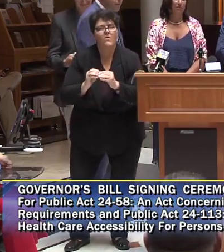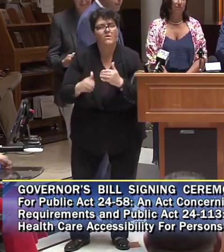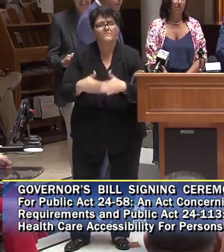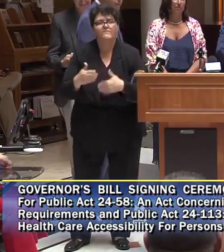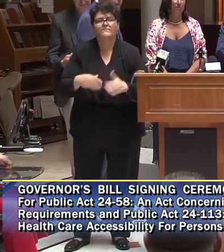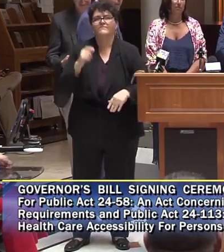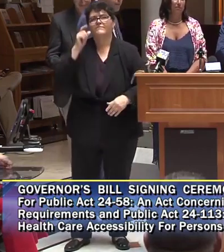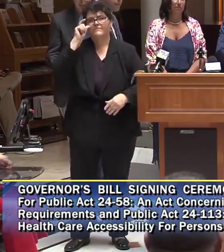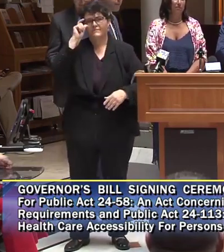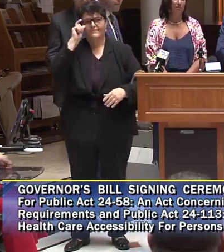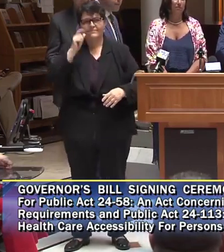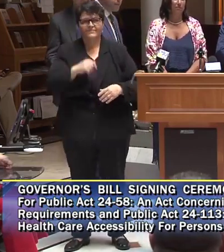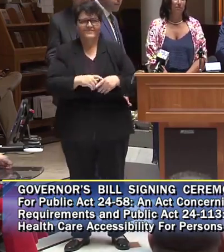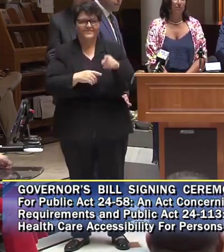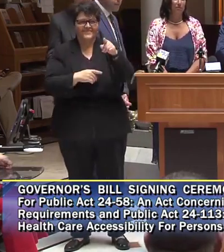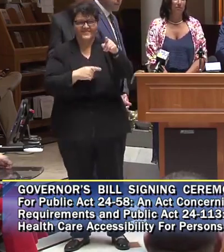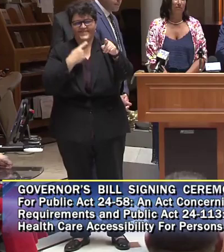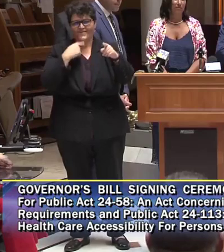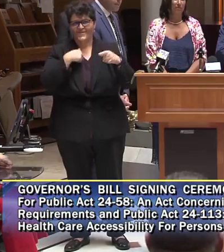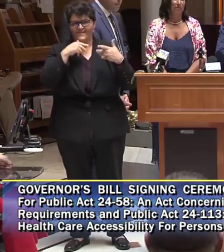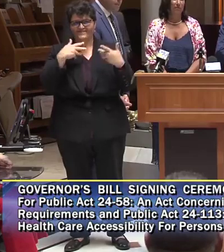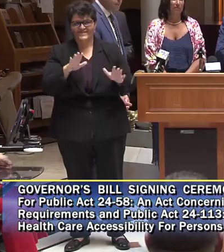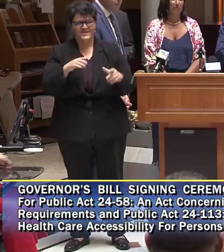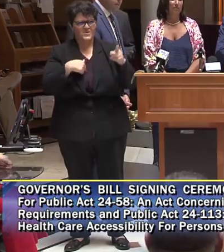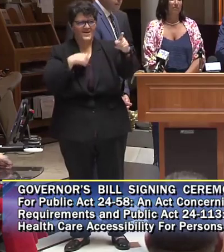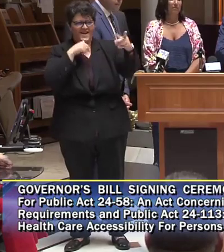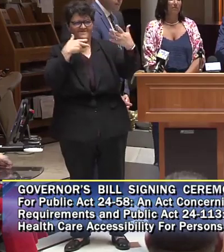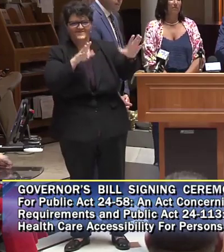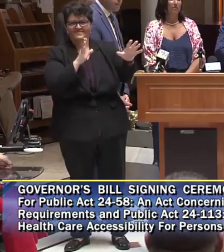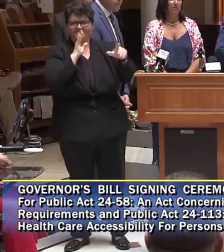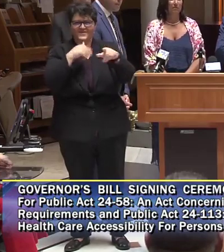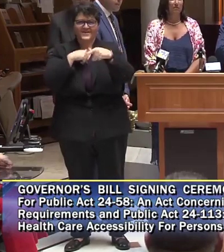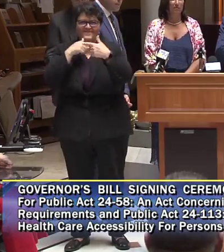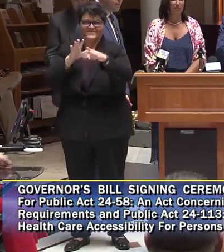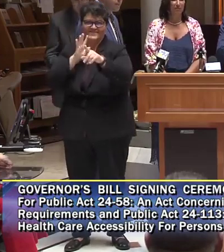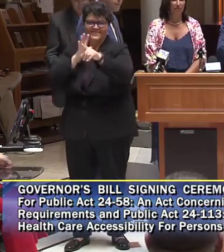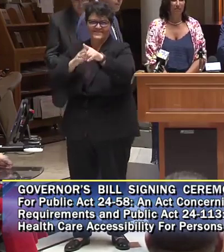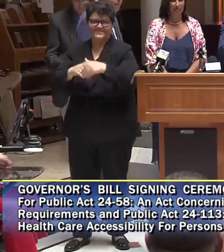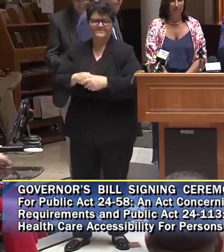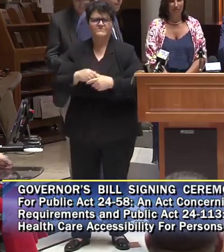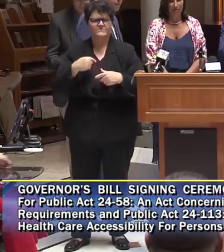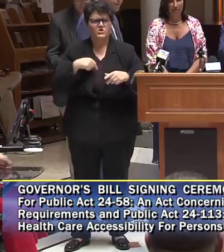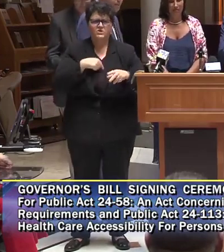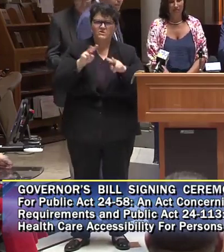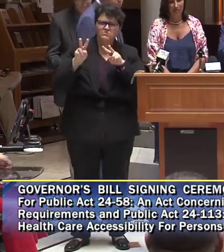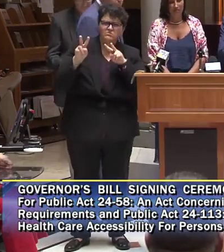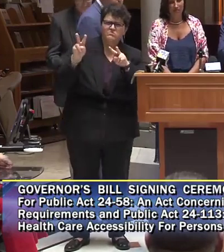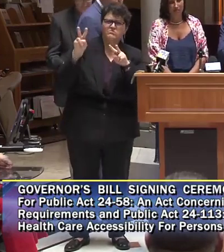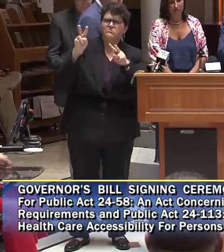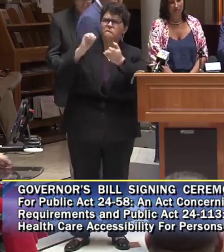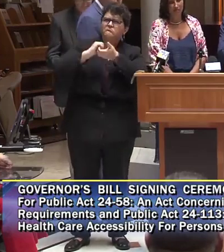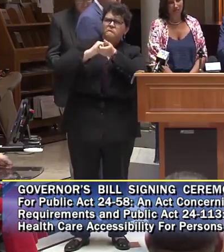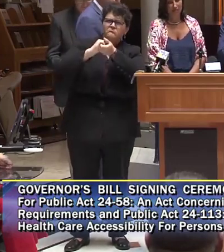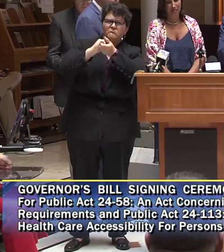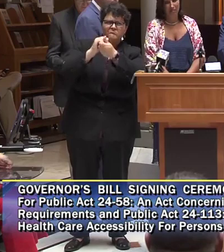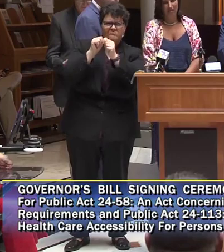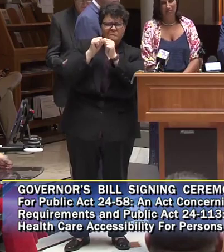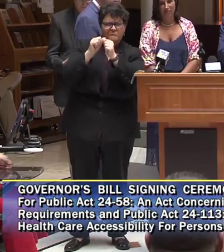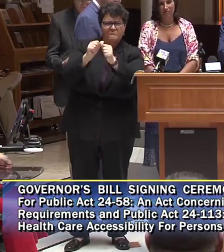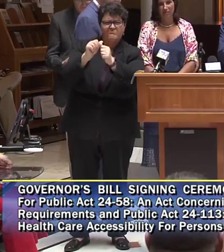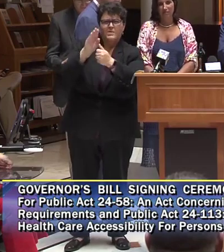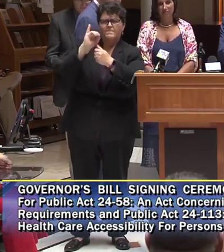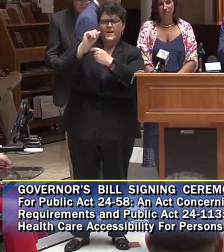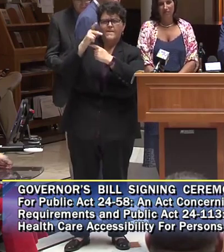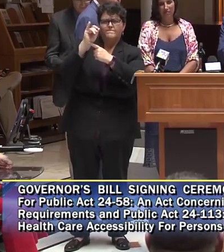We're not done. We look forward to working with our bipartisan allies and Governor Lamont to continue making